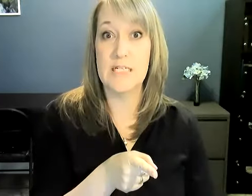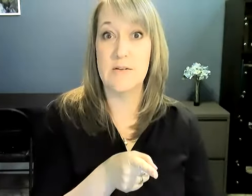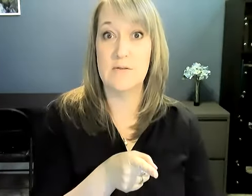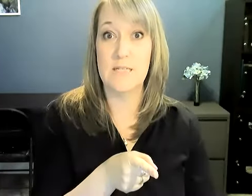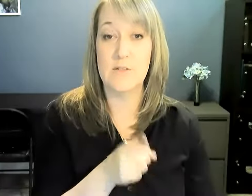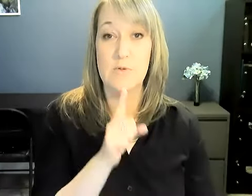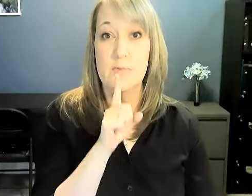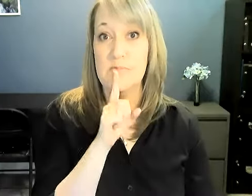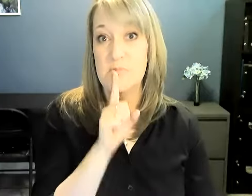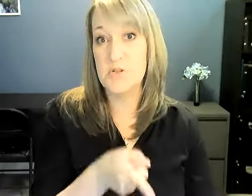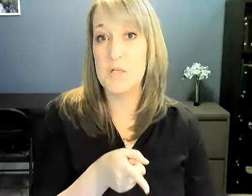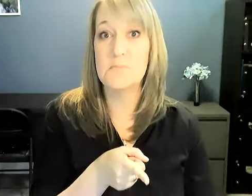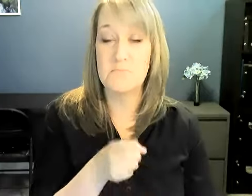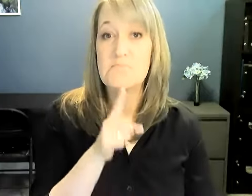down. That's your movement. Sure.